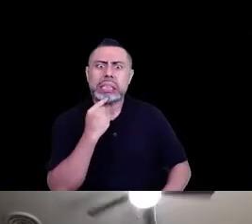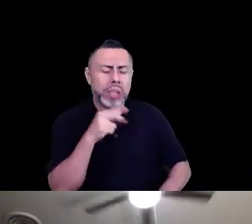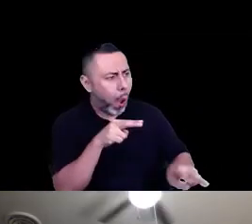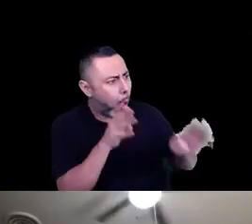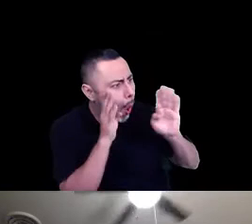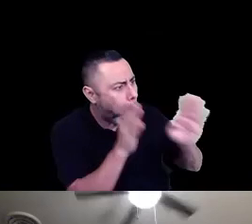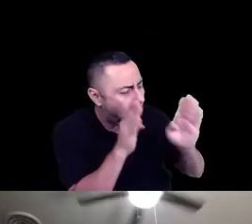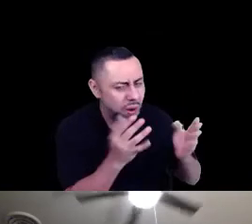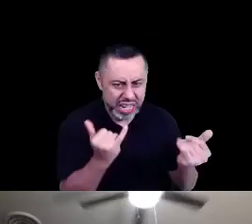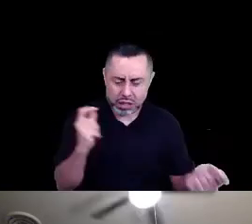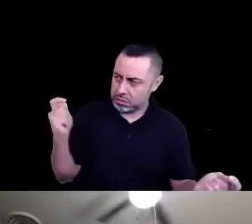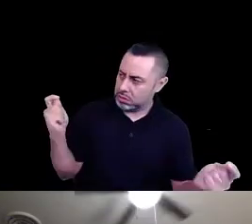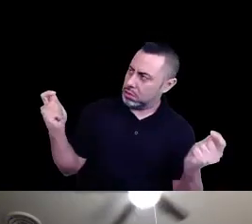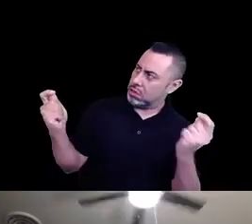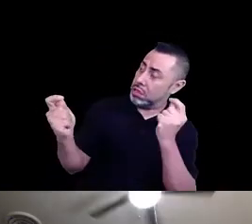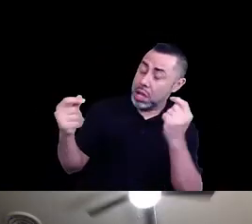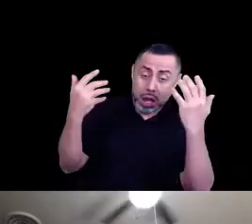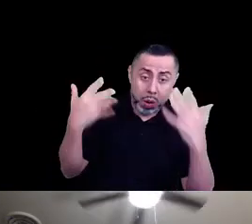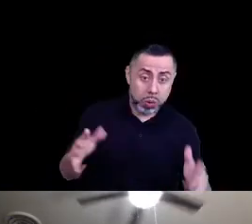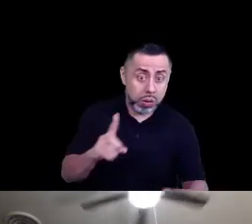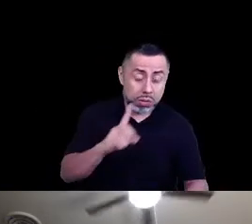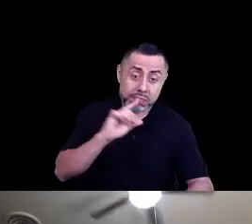what a huge turnaround from in history.